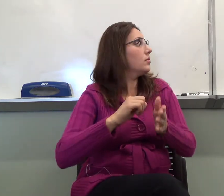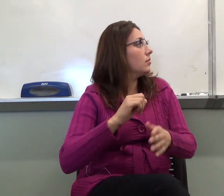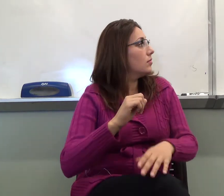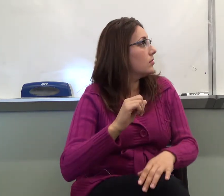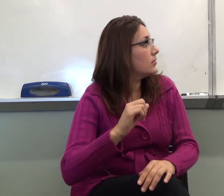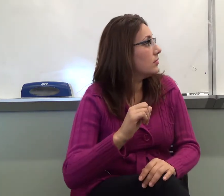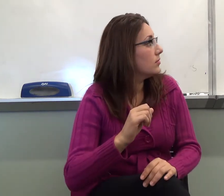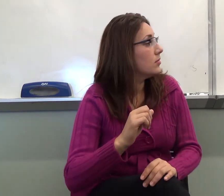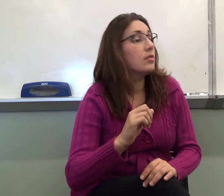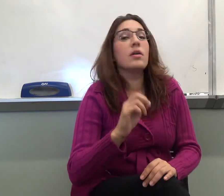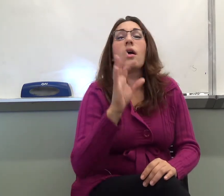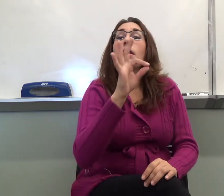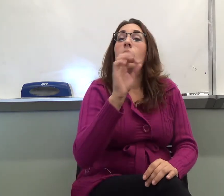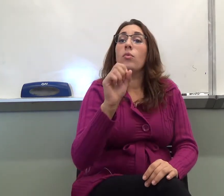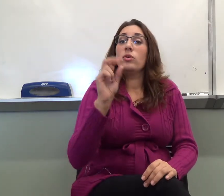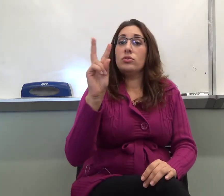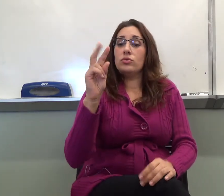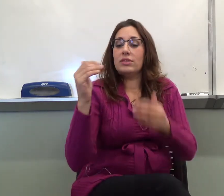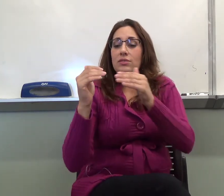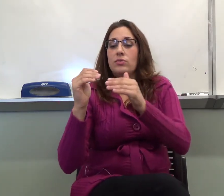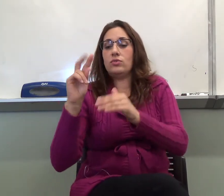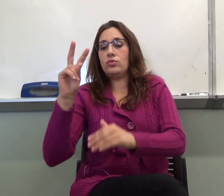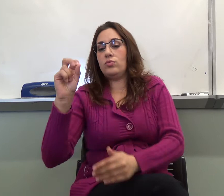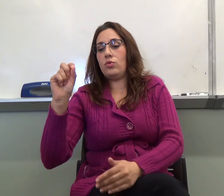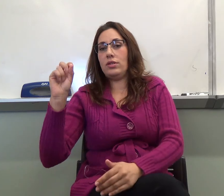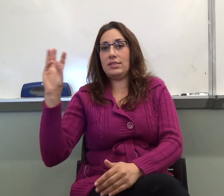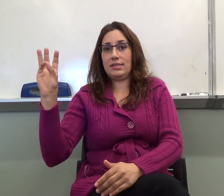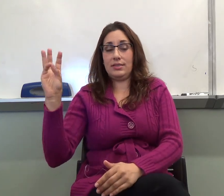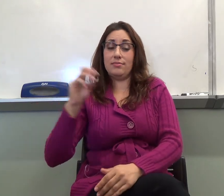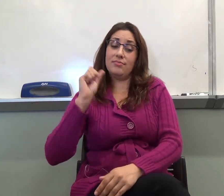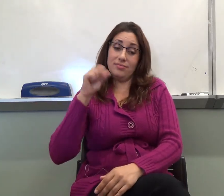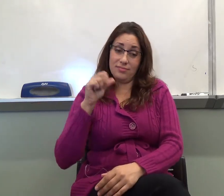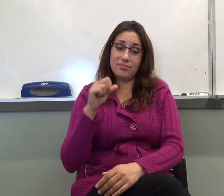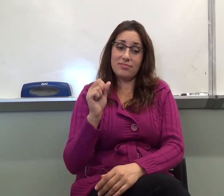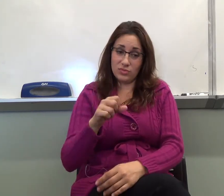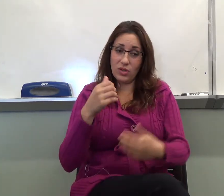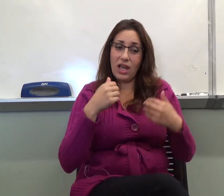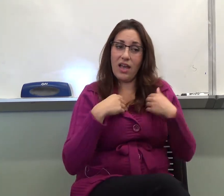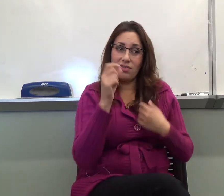2.6. Yes, we can have decimal numbers in equations. In fact, most often you do.